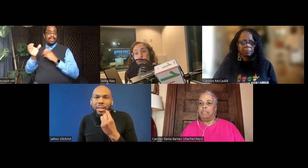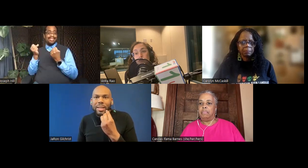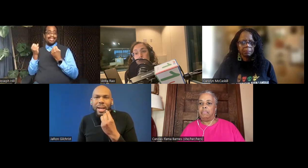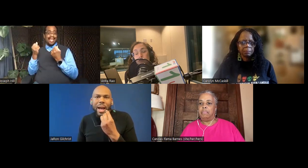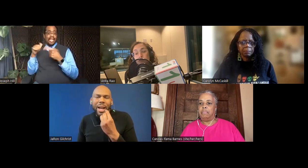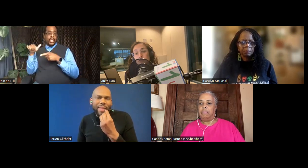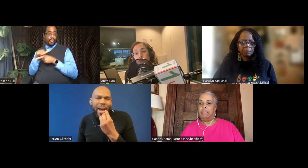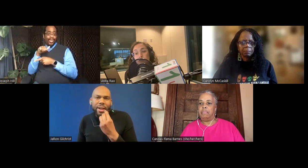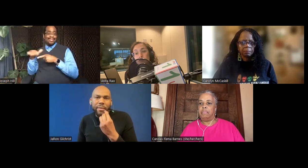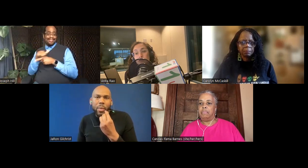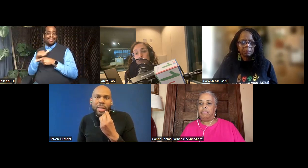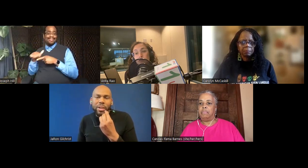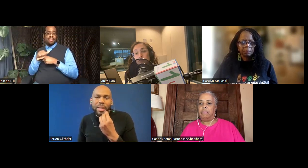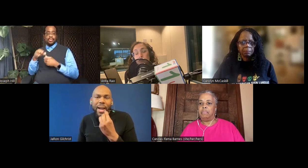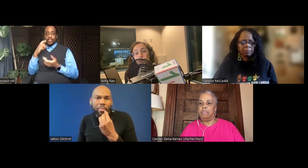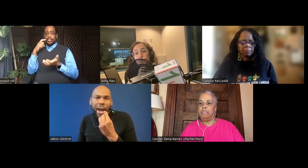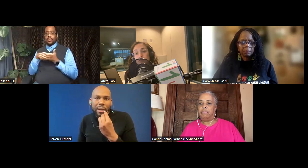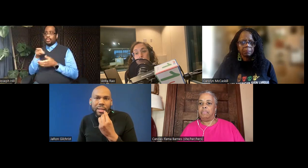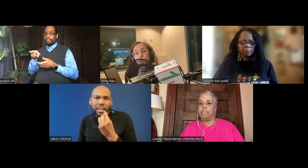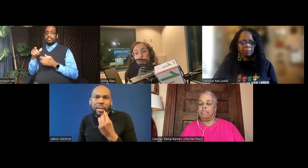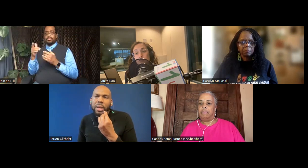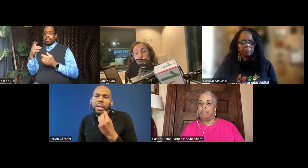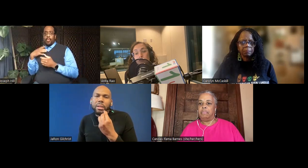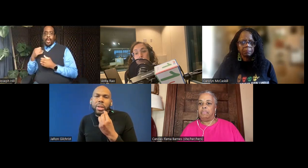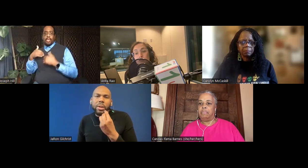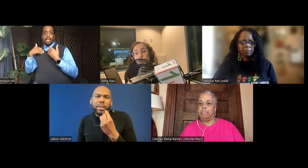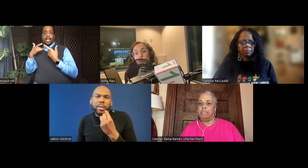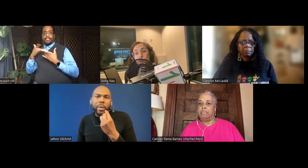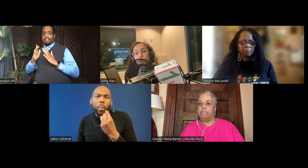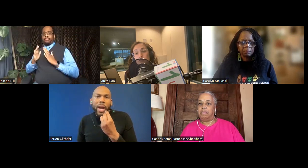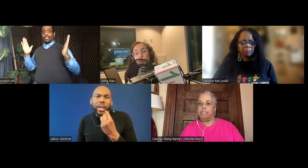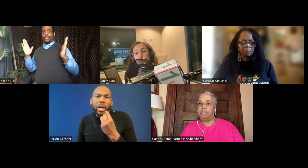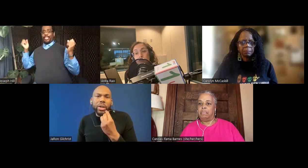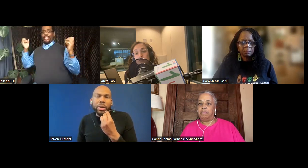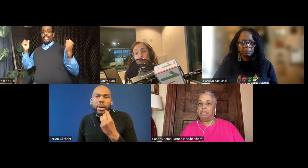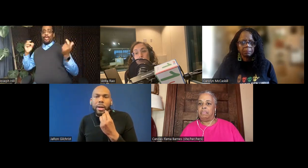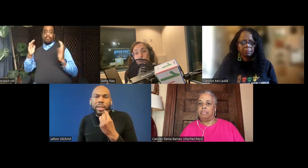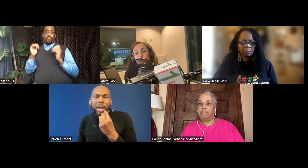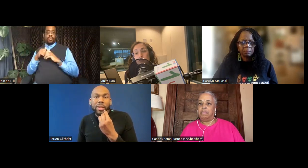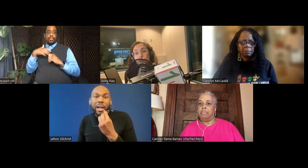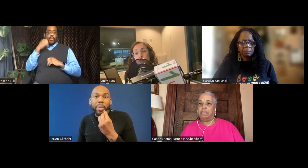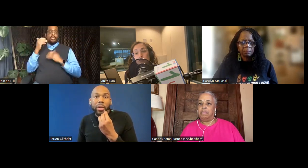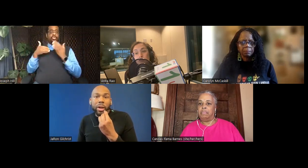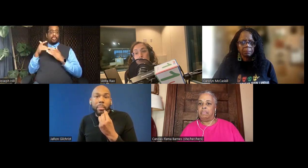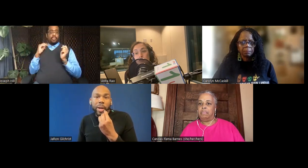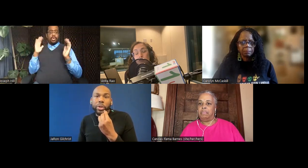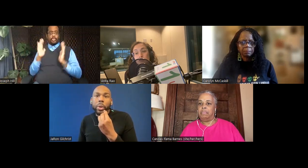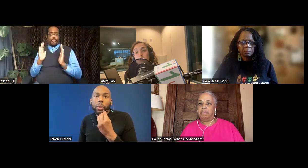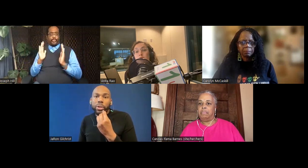policy set, how that influenced their signing practices. So we noticed that white younger signers sign bigger compared to